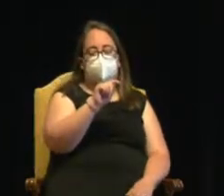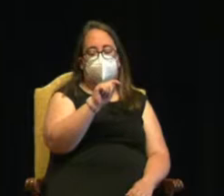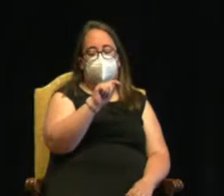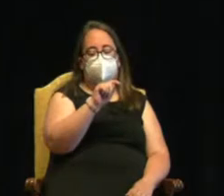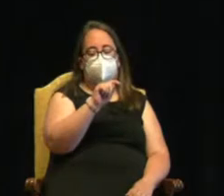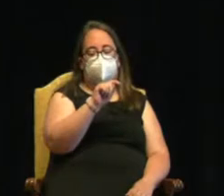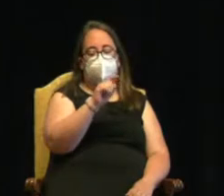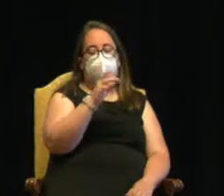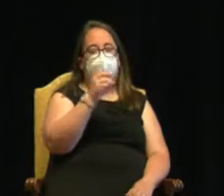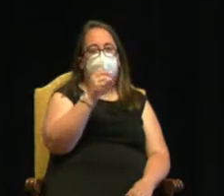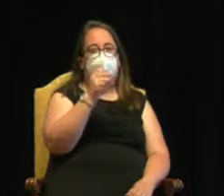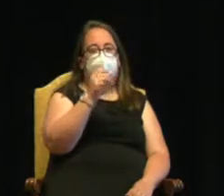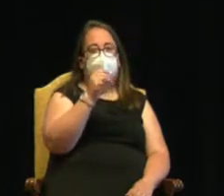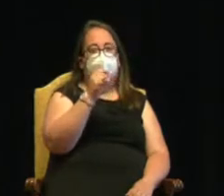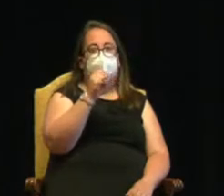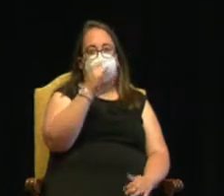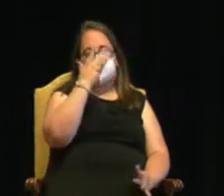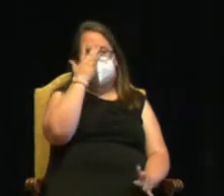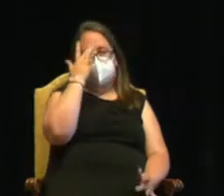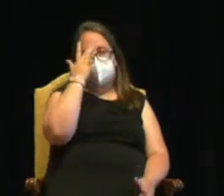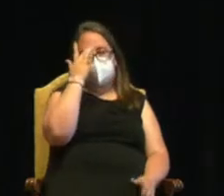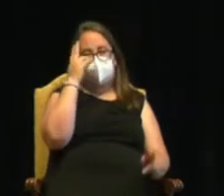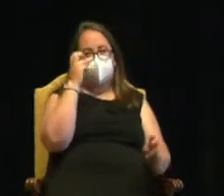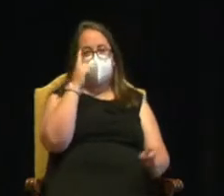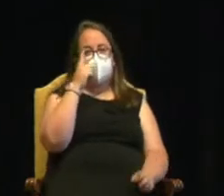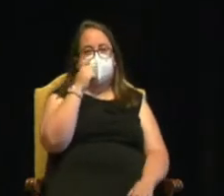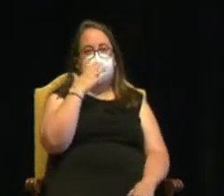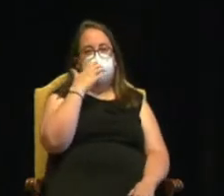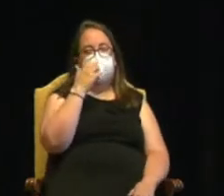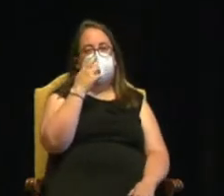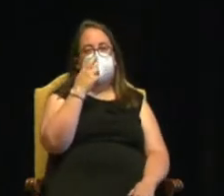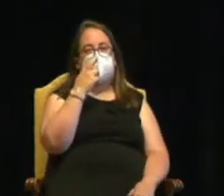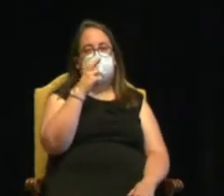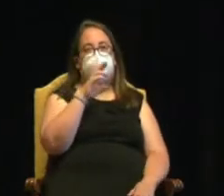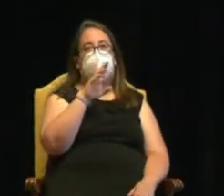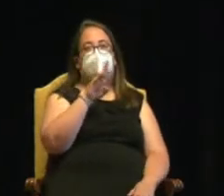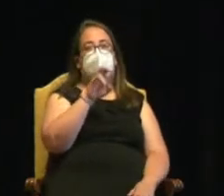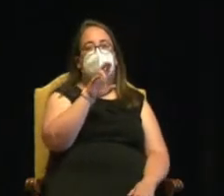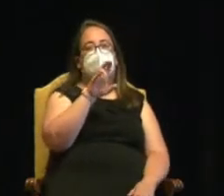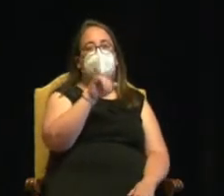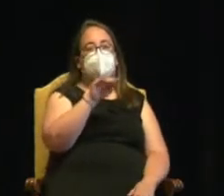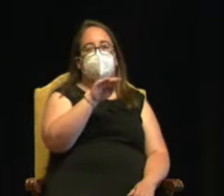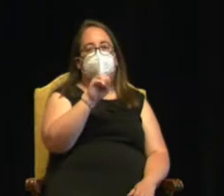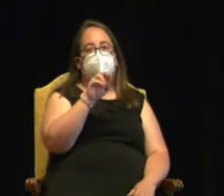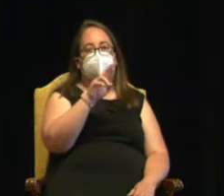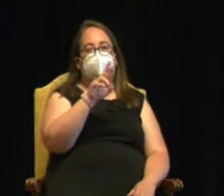oh my God, I'm so bad at titles and Megan's one of my best friends. Bury Me Deep, Megan Abbott's Bury Me Deep is up